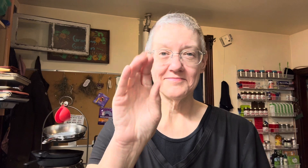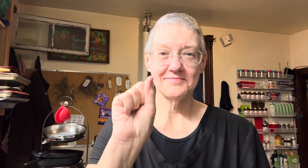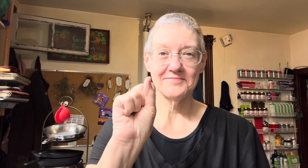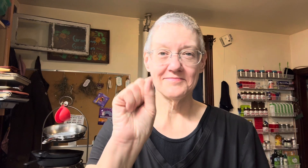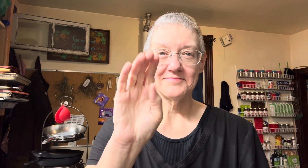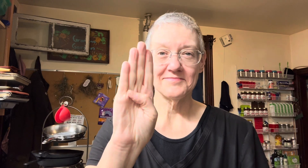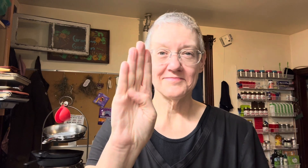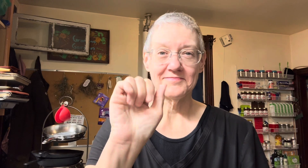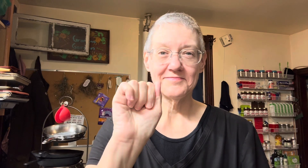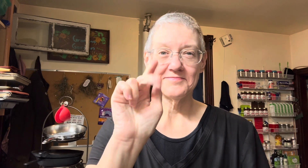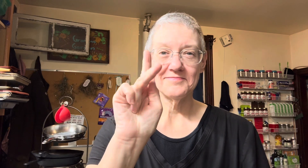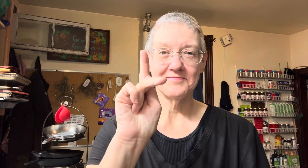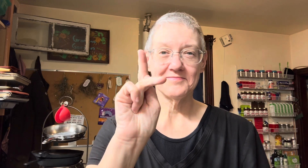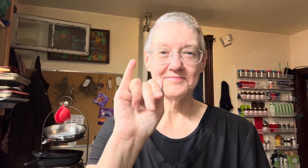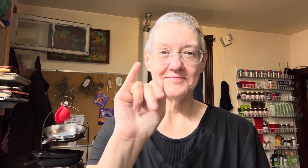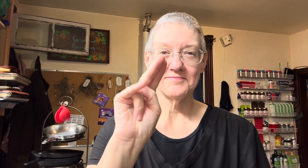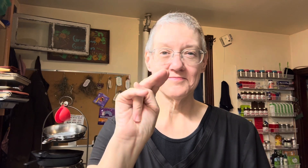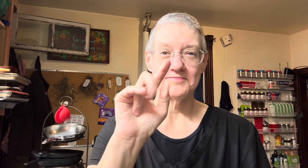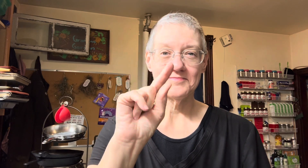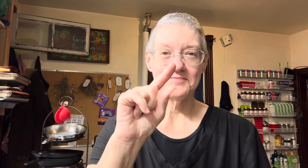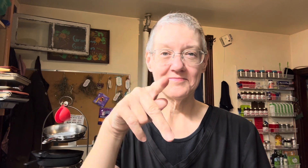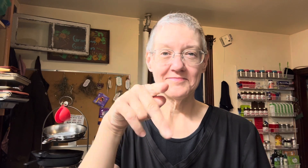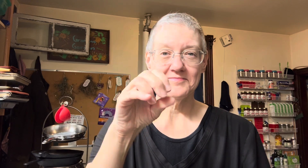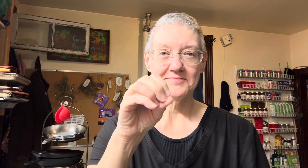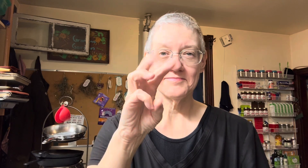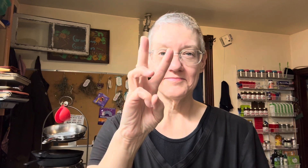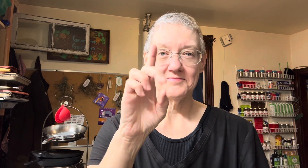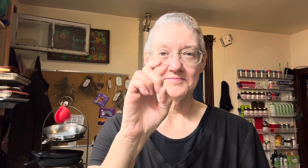One tablespoon of baking powder.